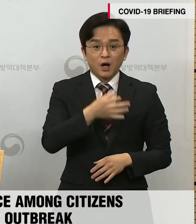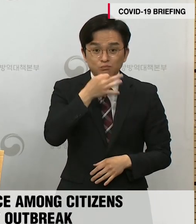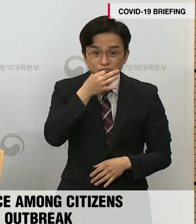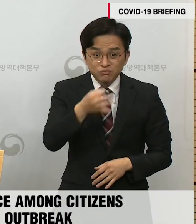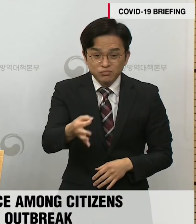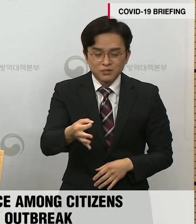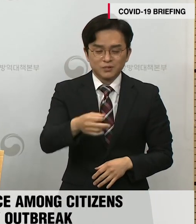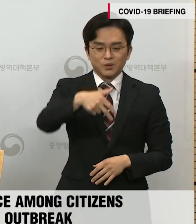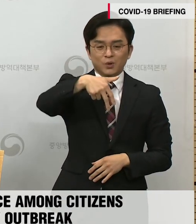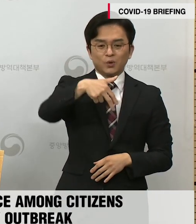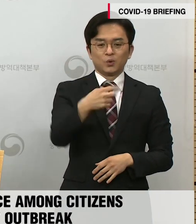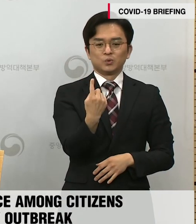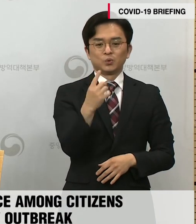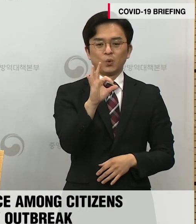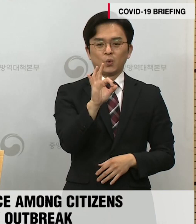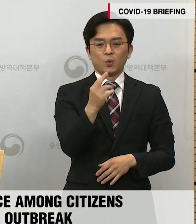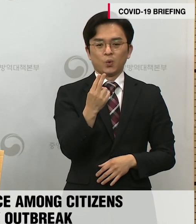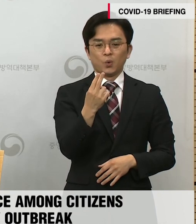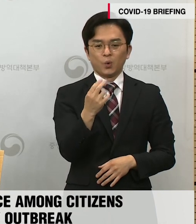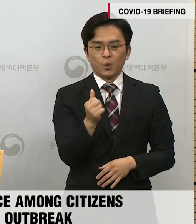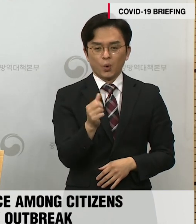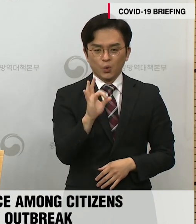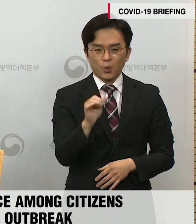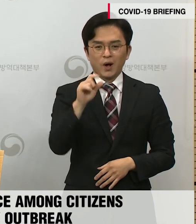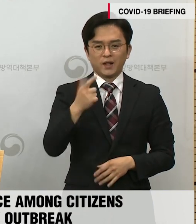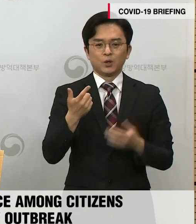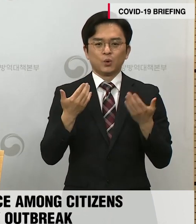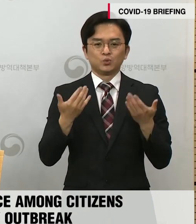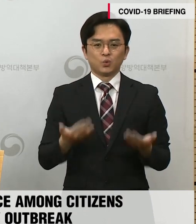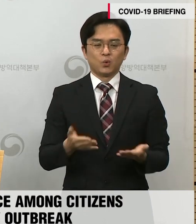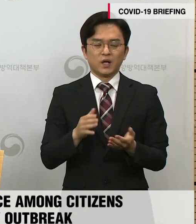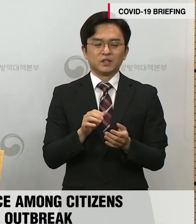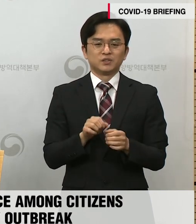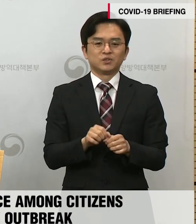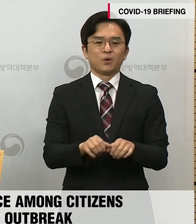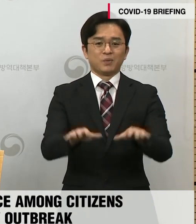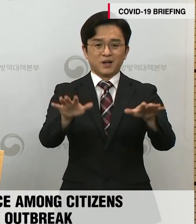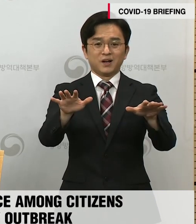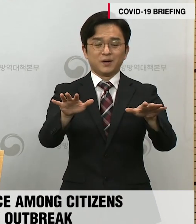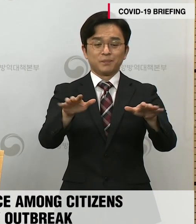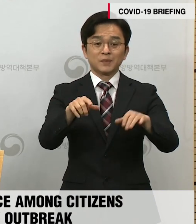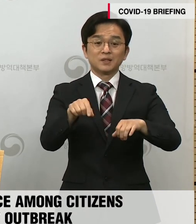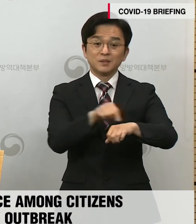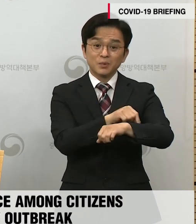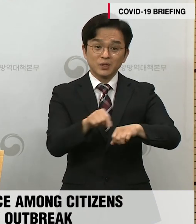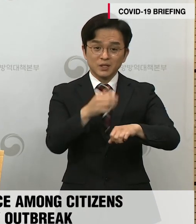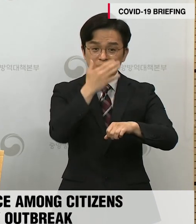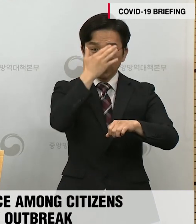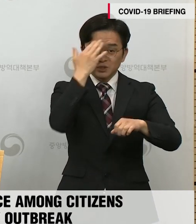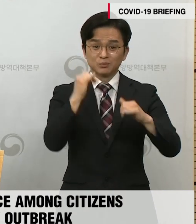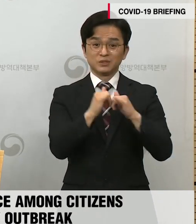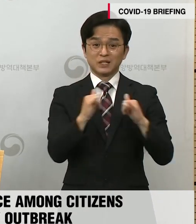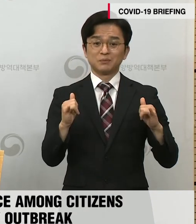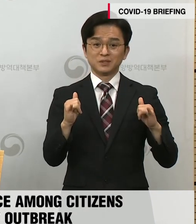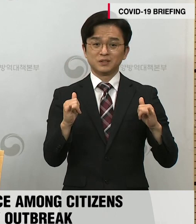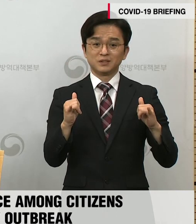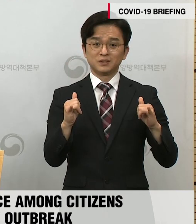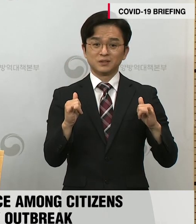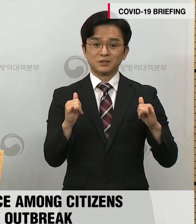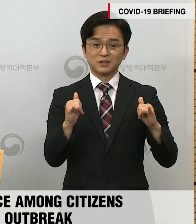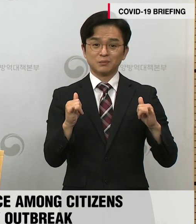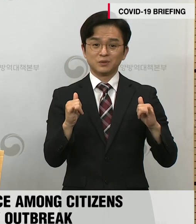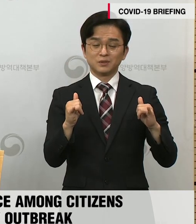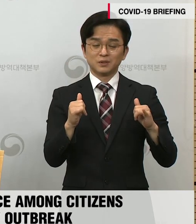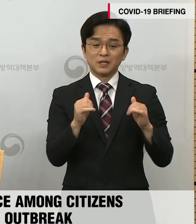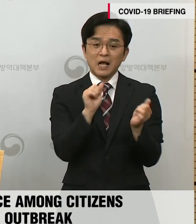higher before the patients show symptoms. And the infectious rate is therefore very high. And as young